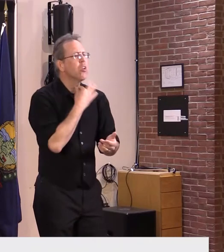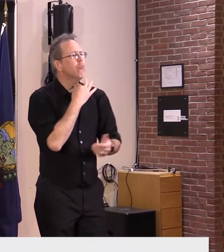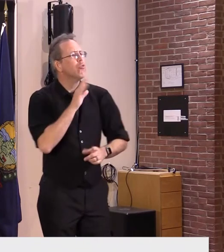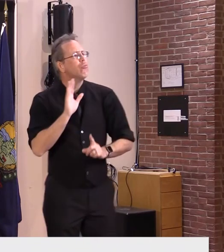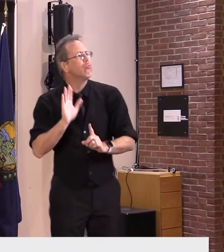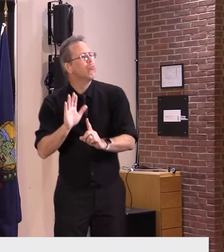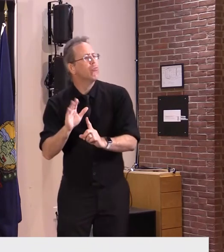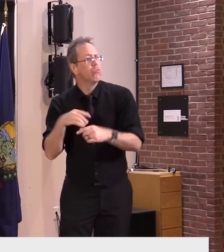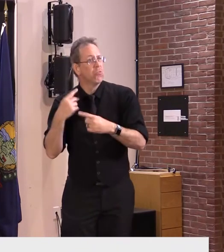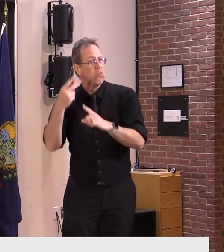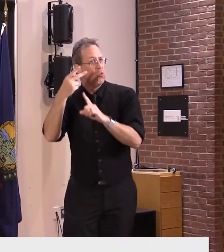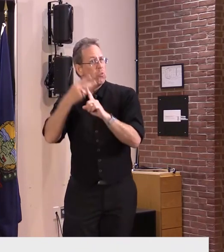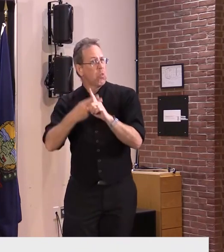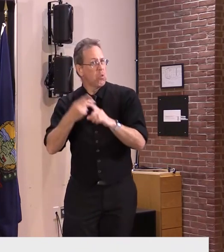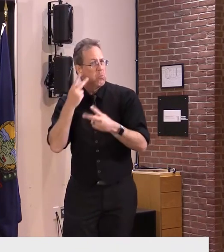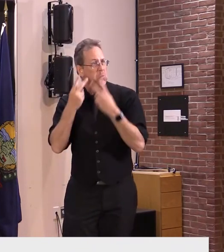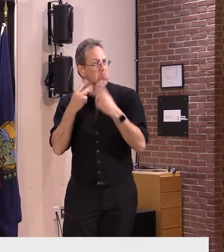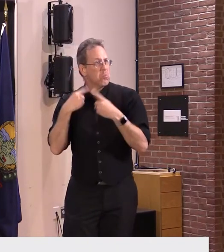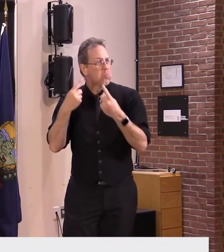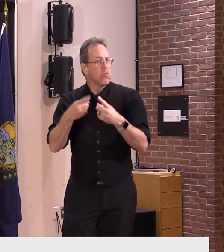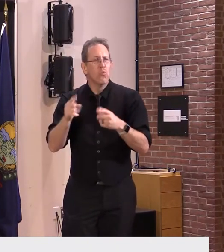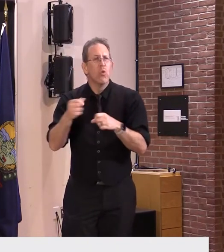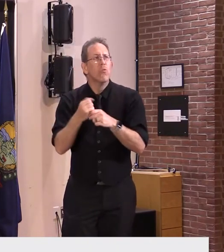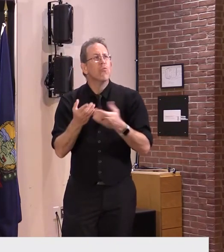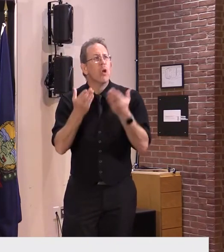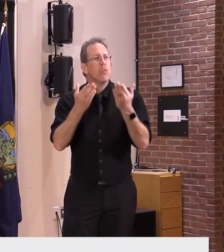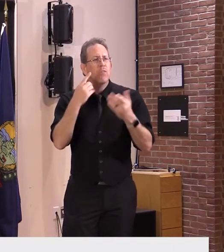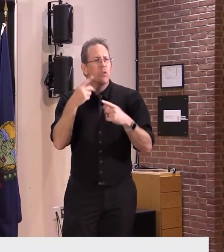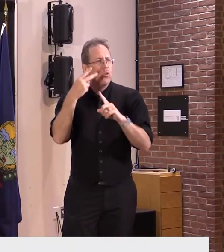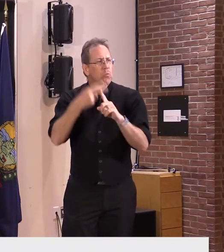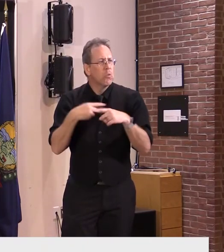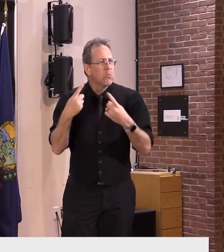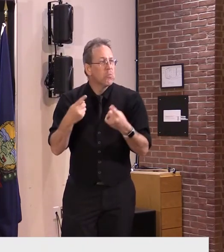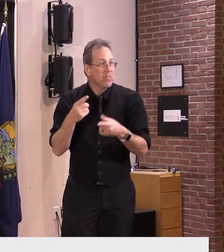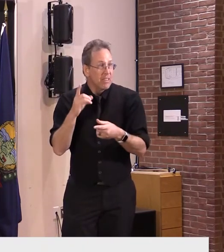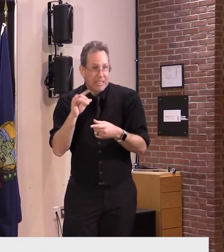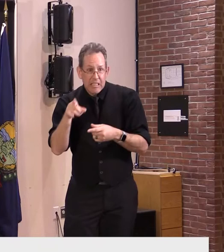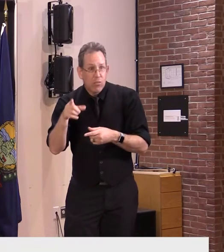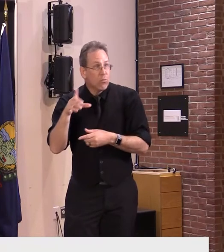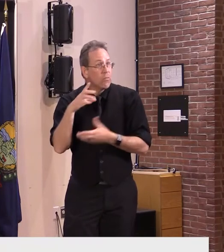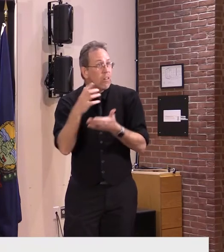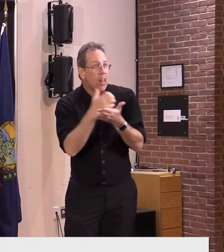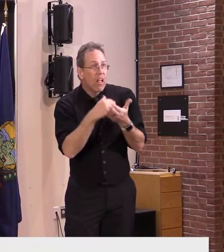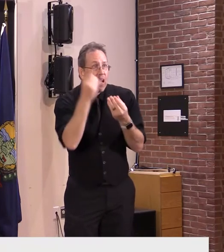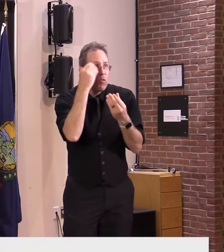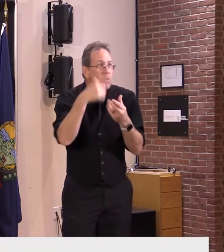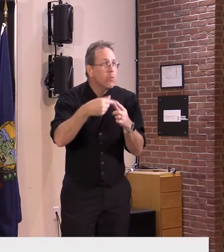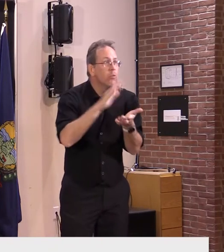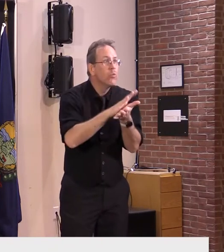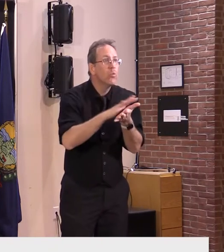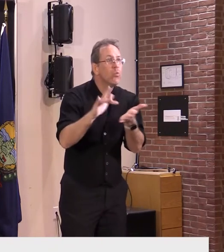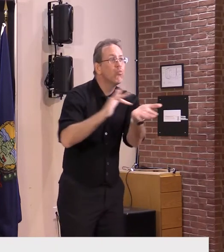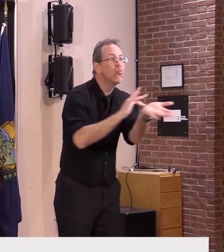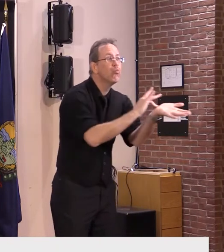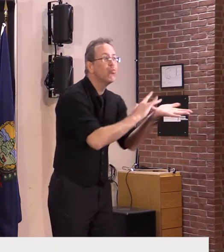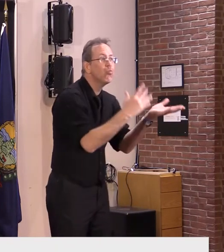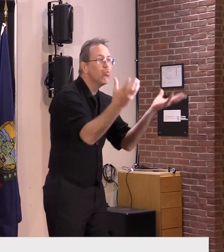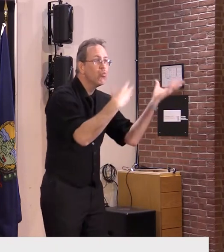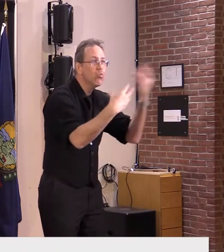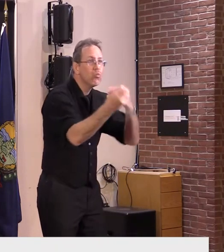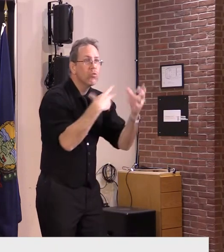last 2 months has been gathered in terms of data and information about how Vermont school children are